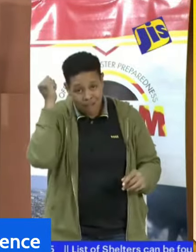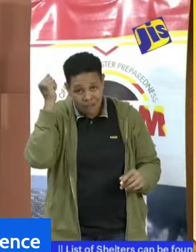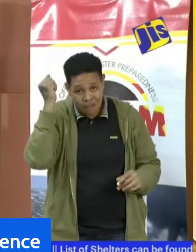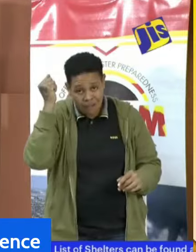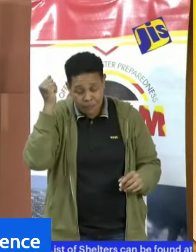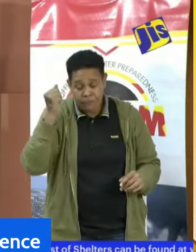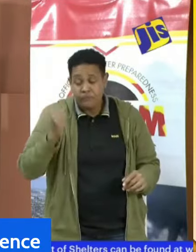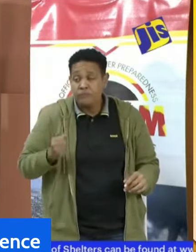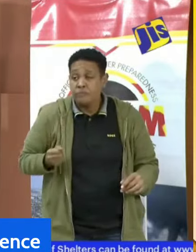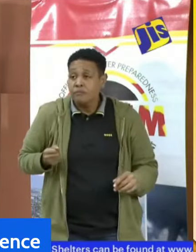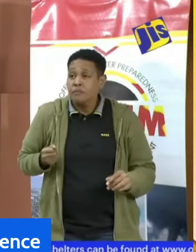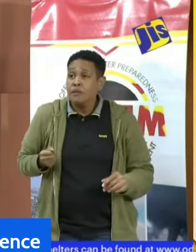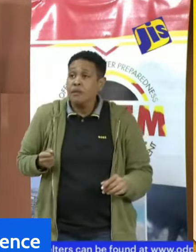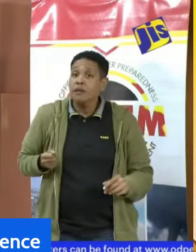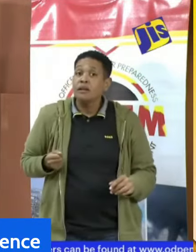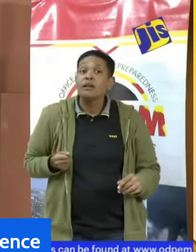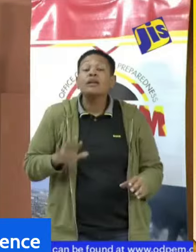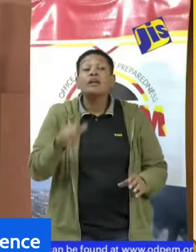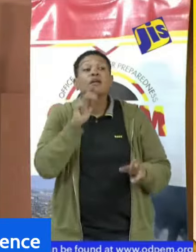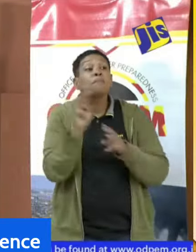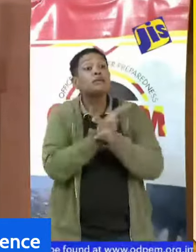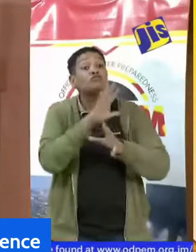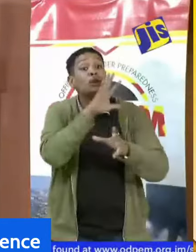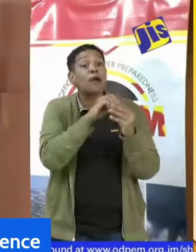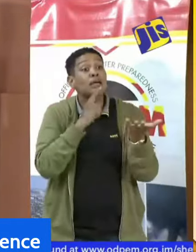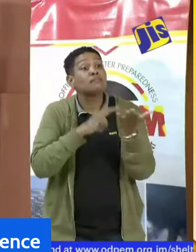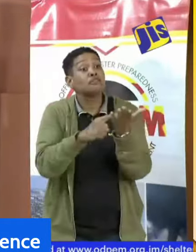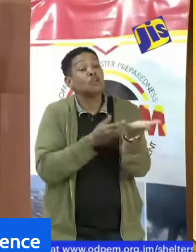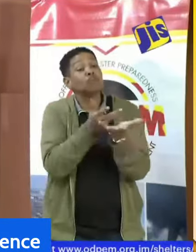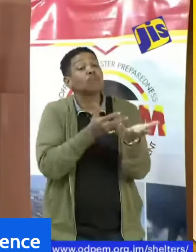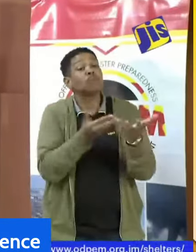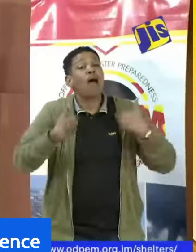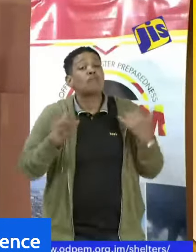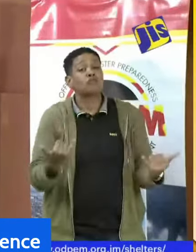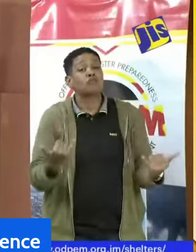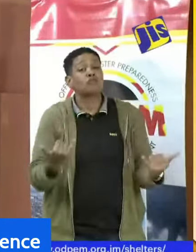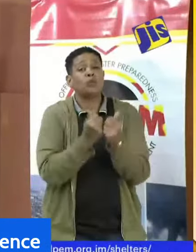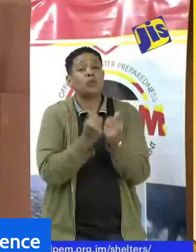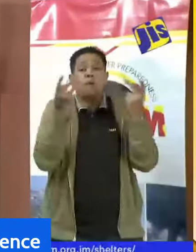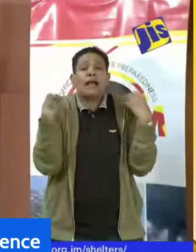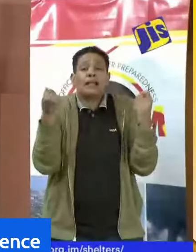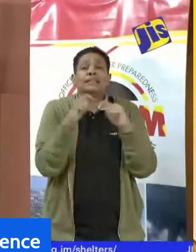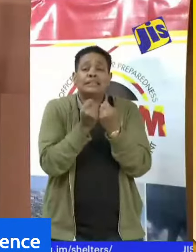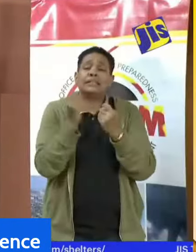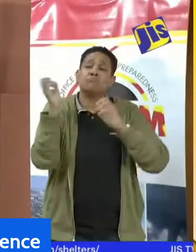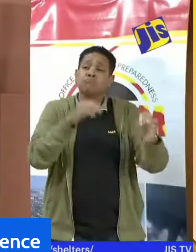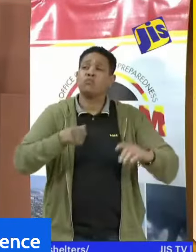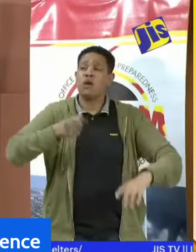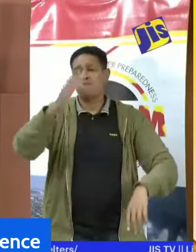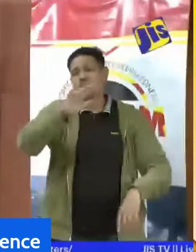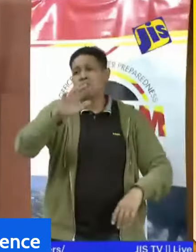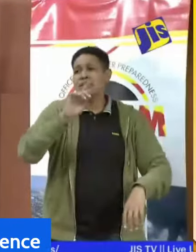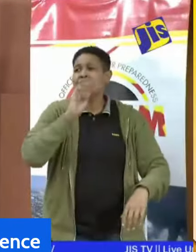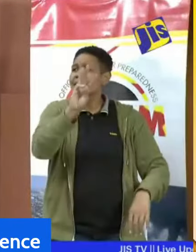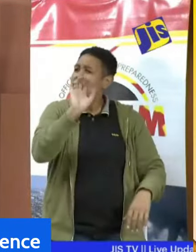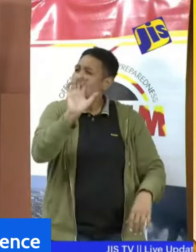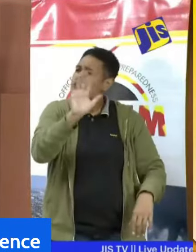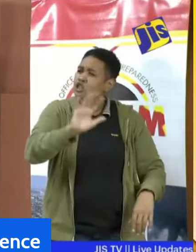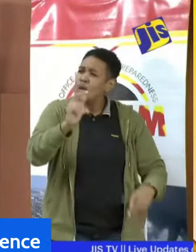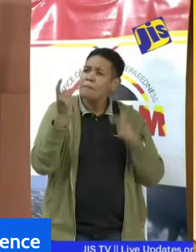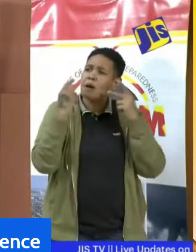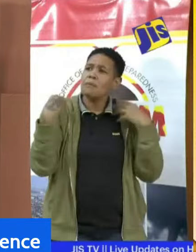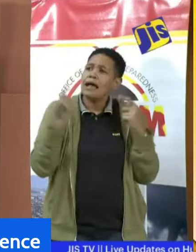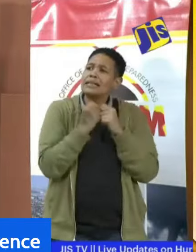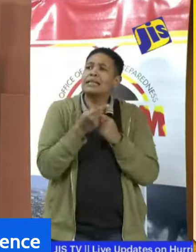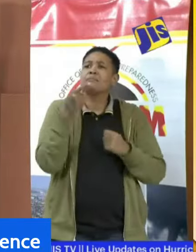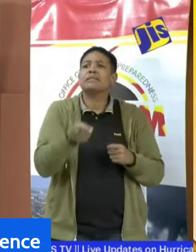The ministry, part of the discussion I had today with the public health team, we have just about 600 of them.